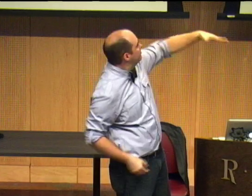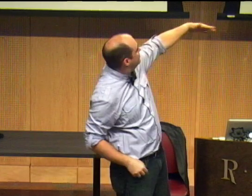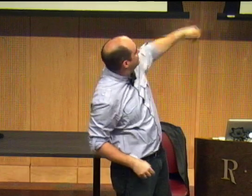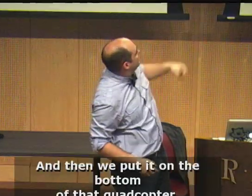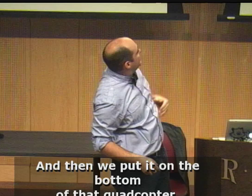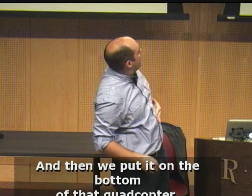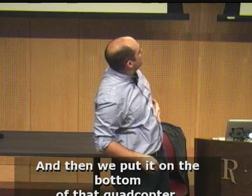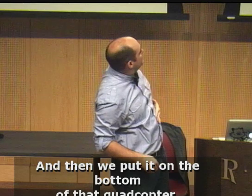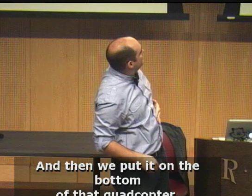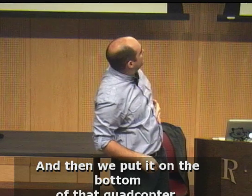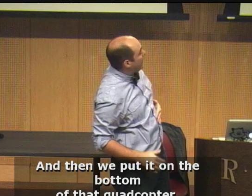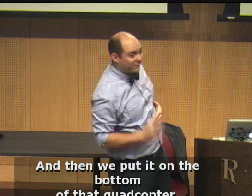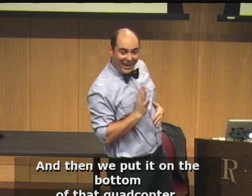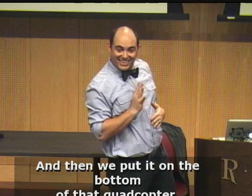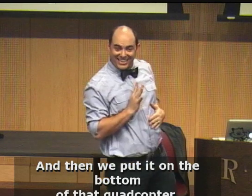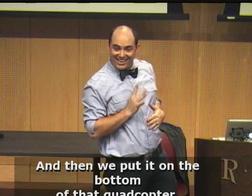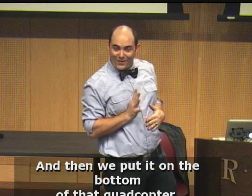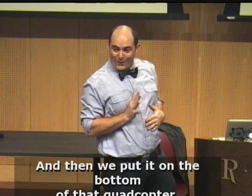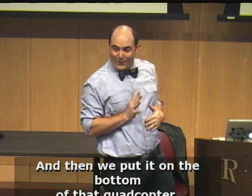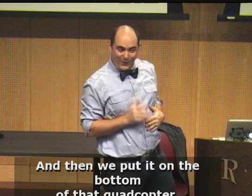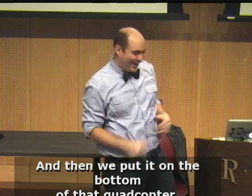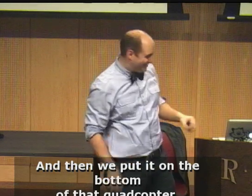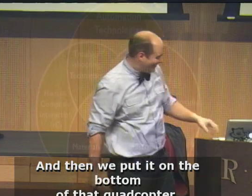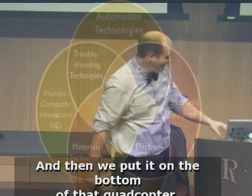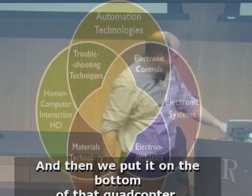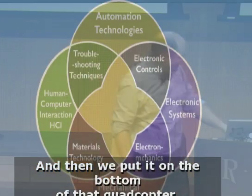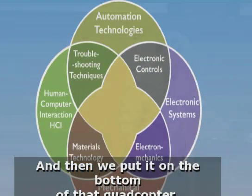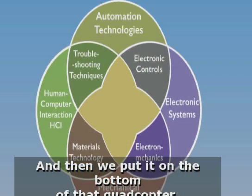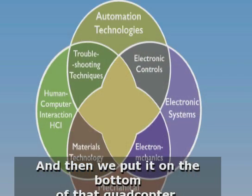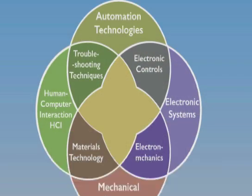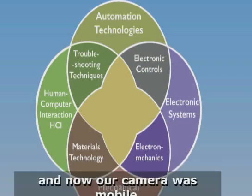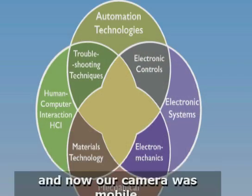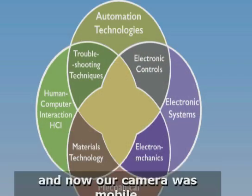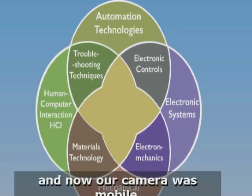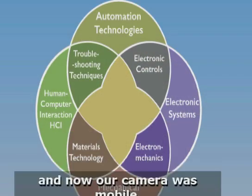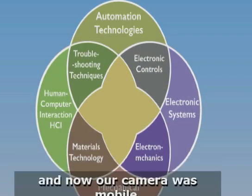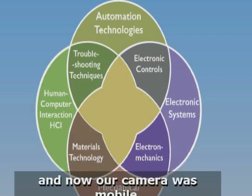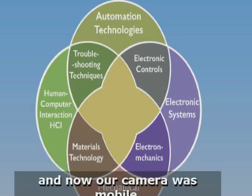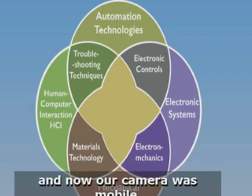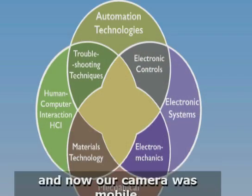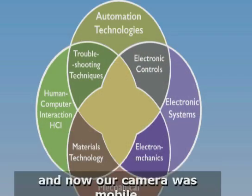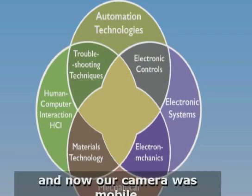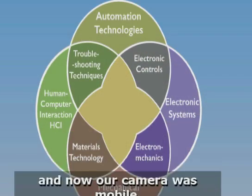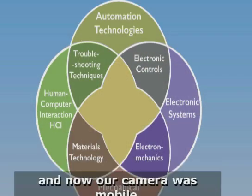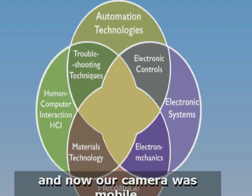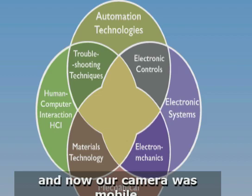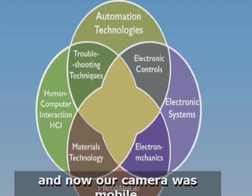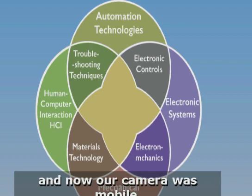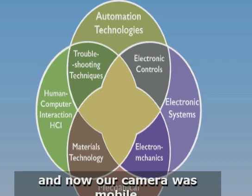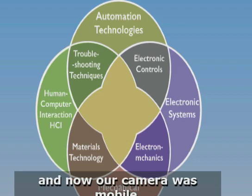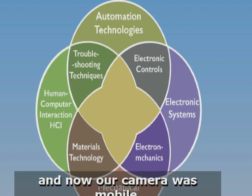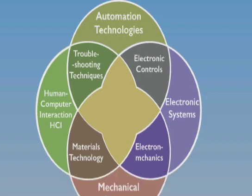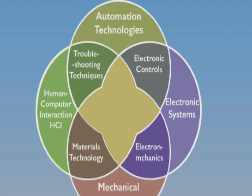and then we put it on the bottom of that quadcopter, and now our camera was mobile.